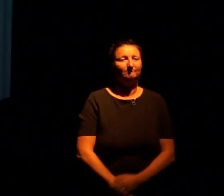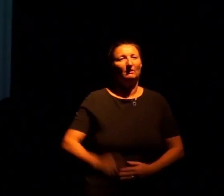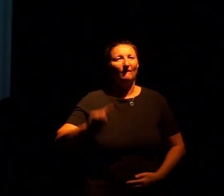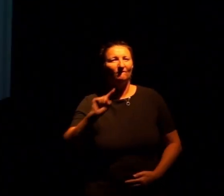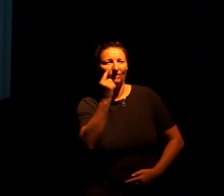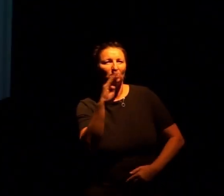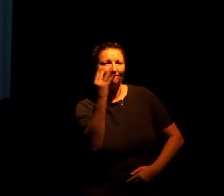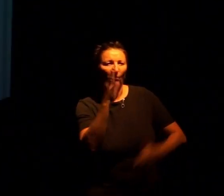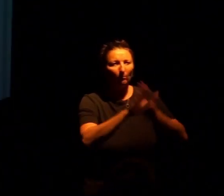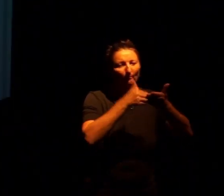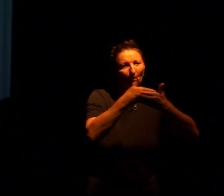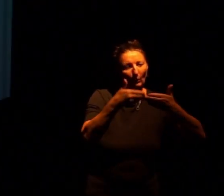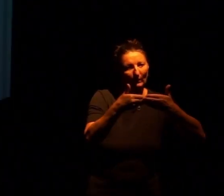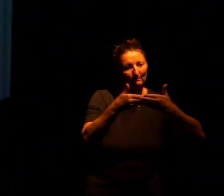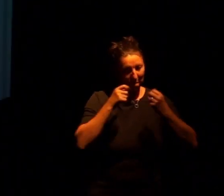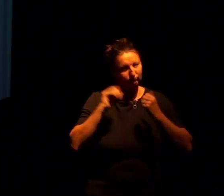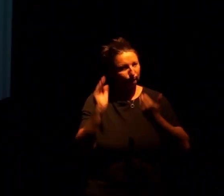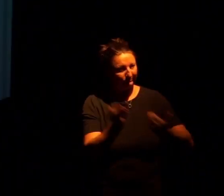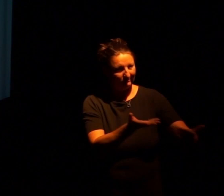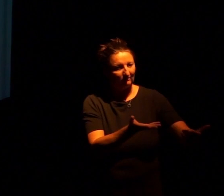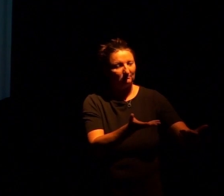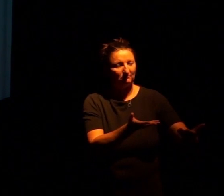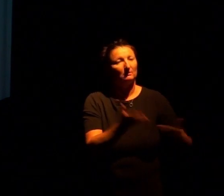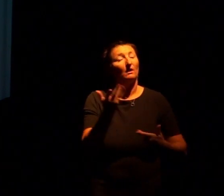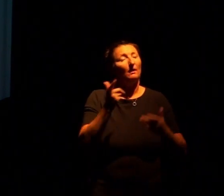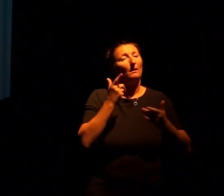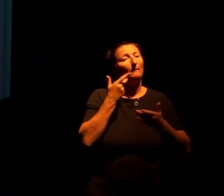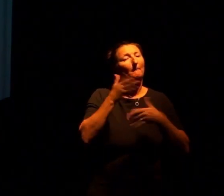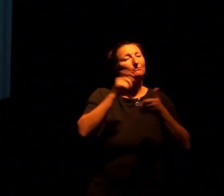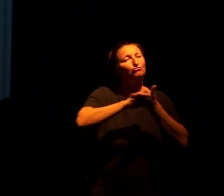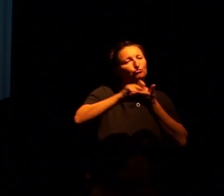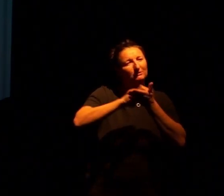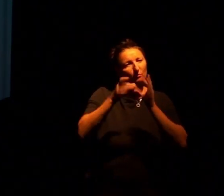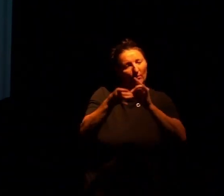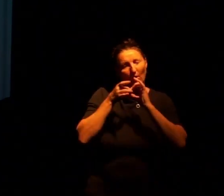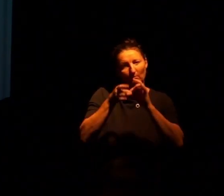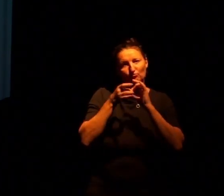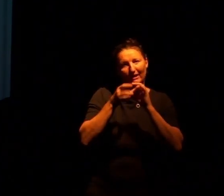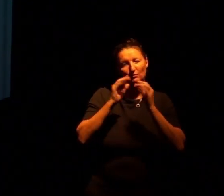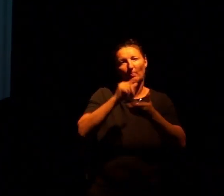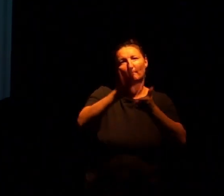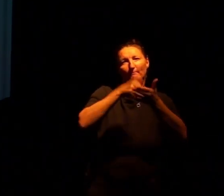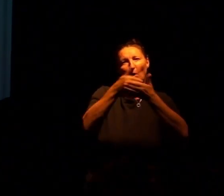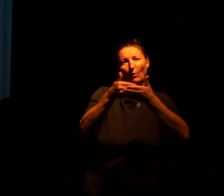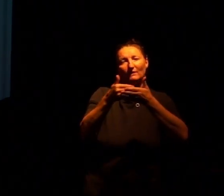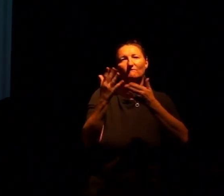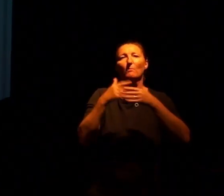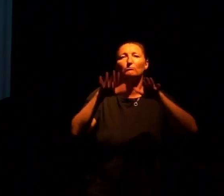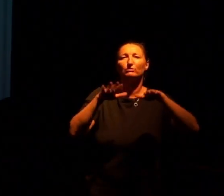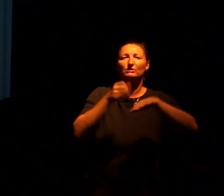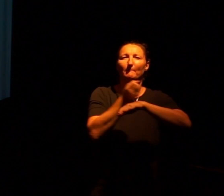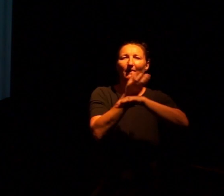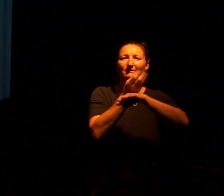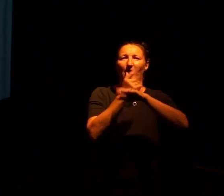The first four poems we're going to present now were written as a collaboration among poets of the British Bangladeshi Poetry